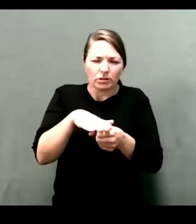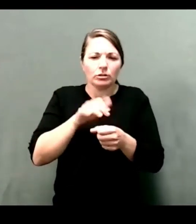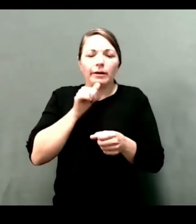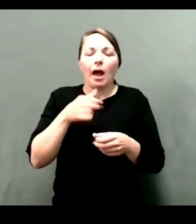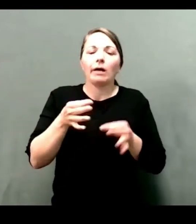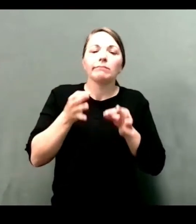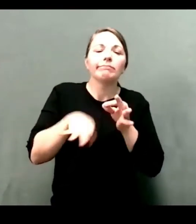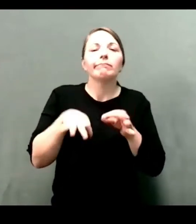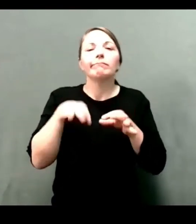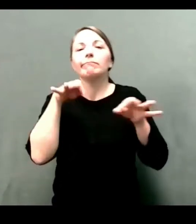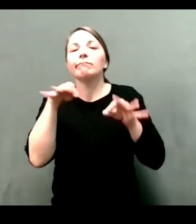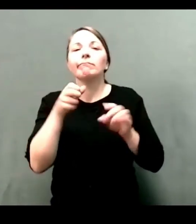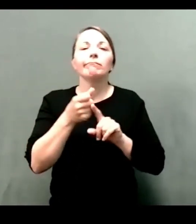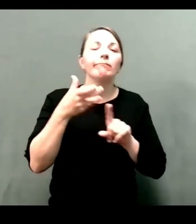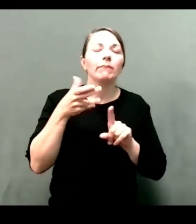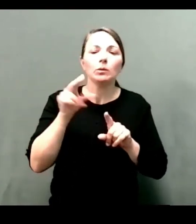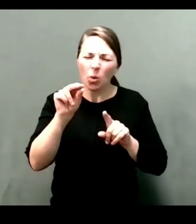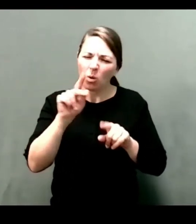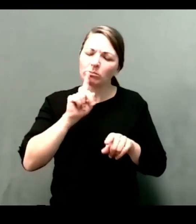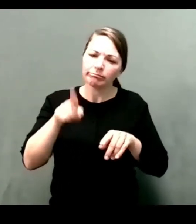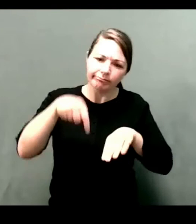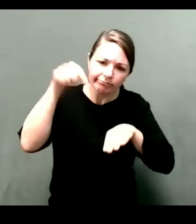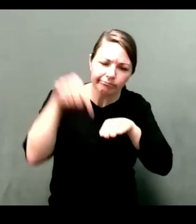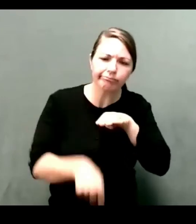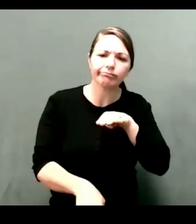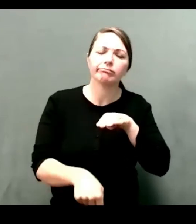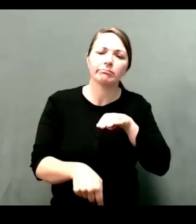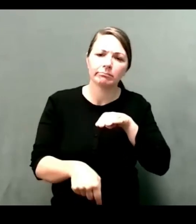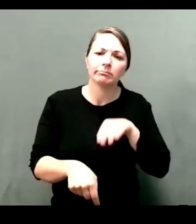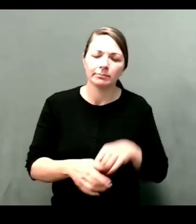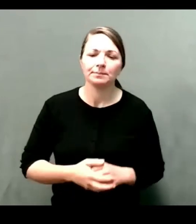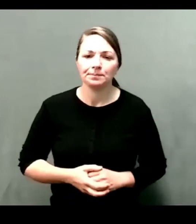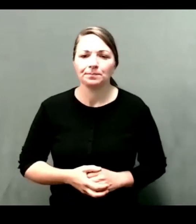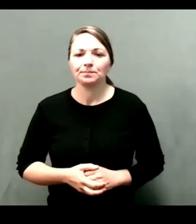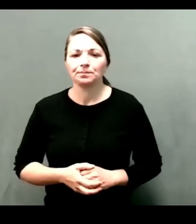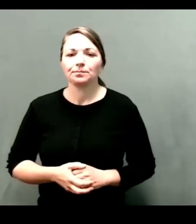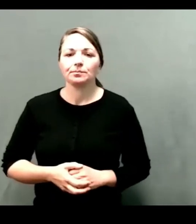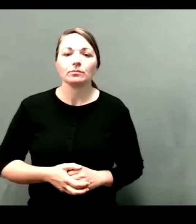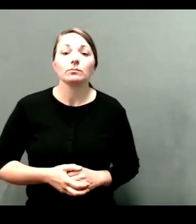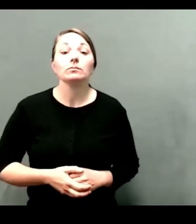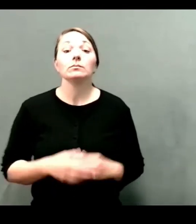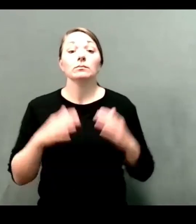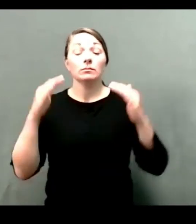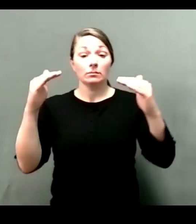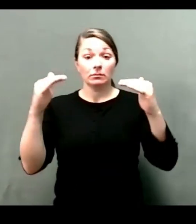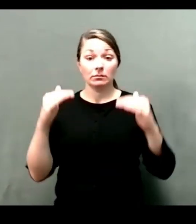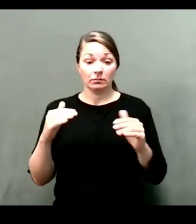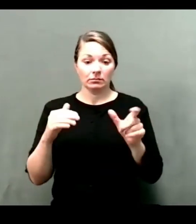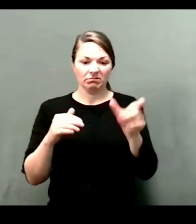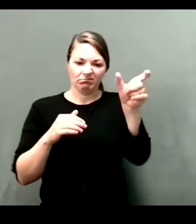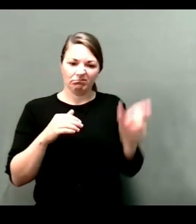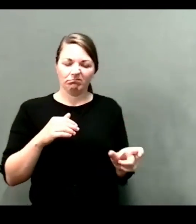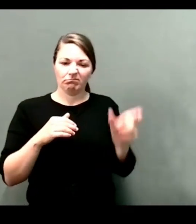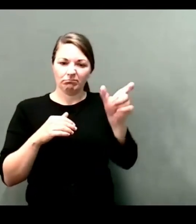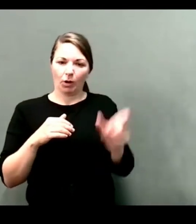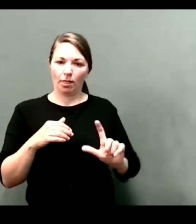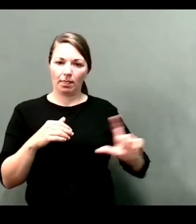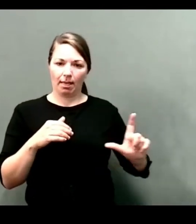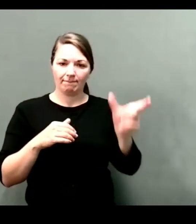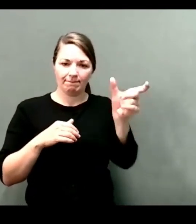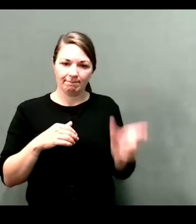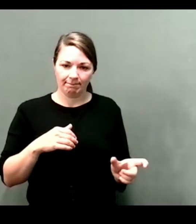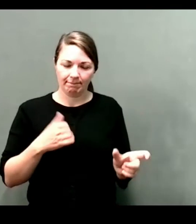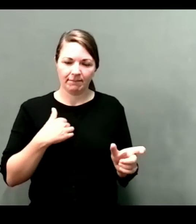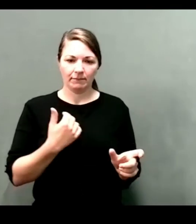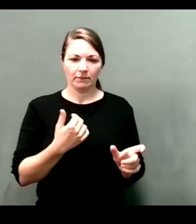that's experienced in these examples. So here what we'll see in this first box on the left, this is the first of 3 different lenses